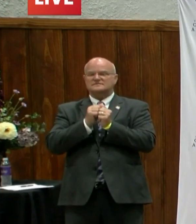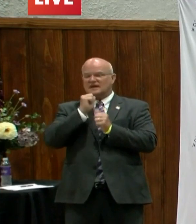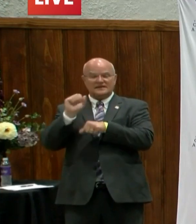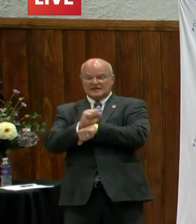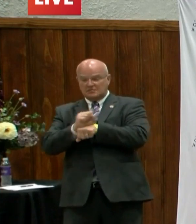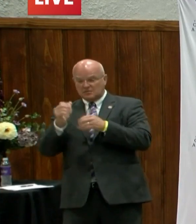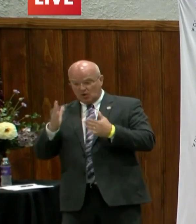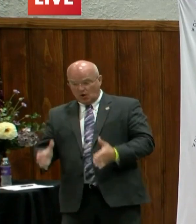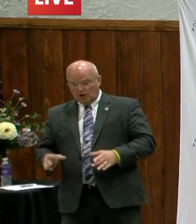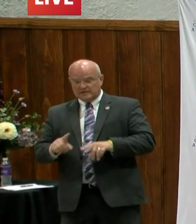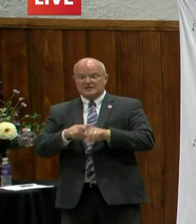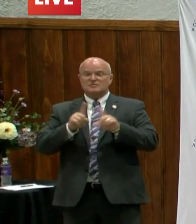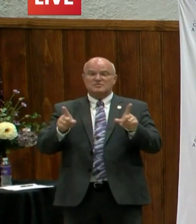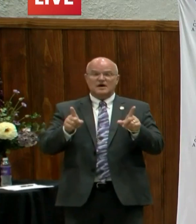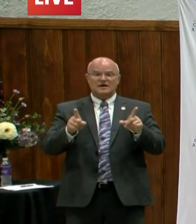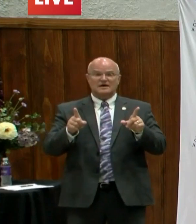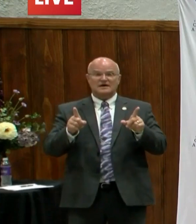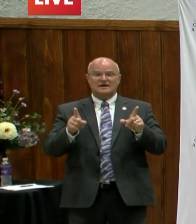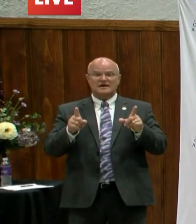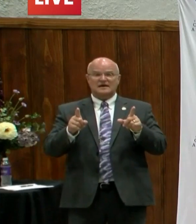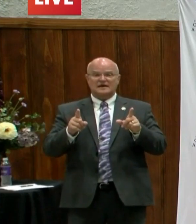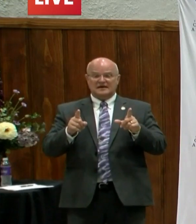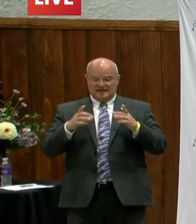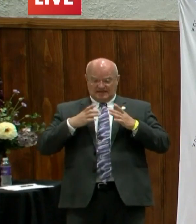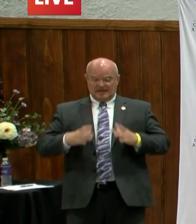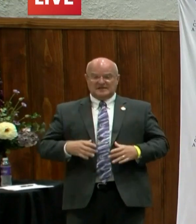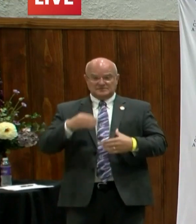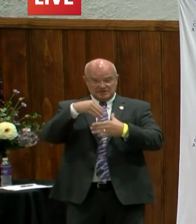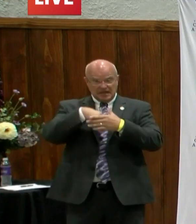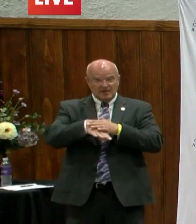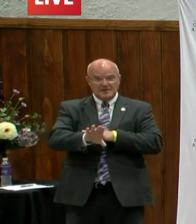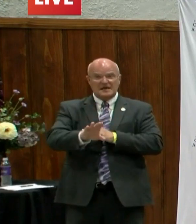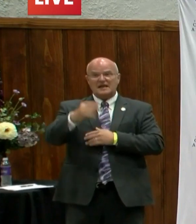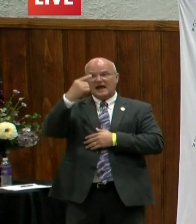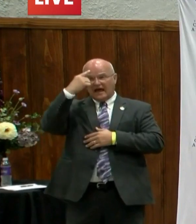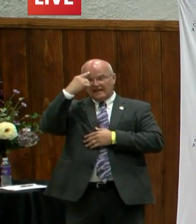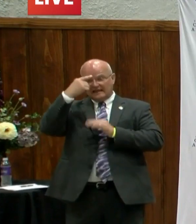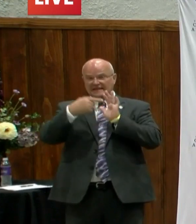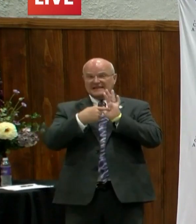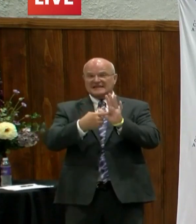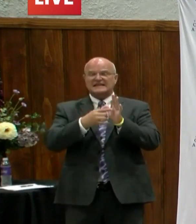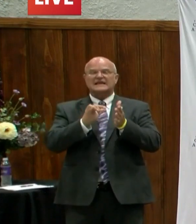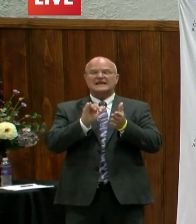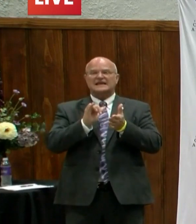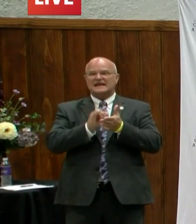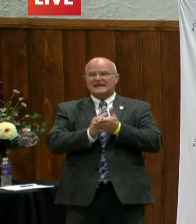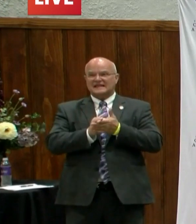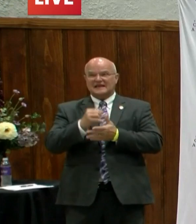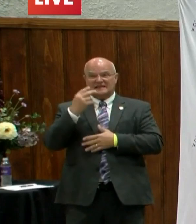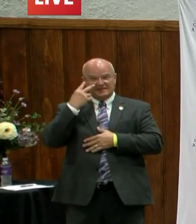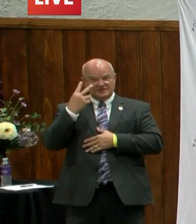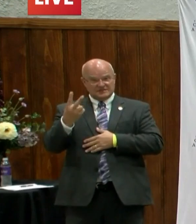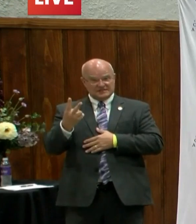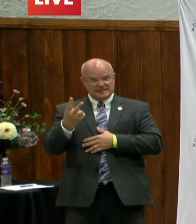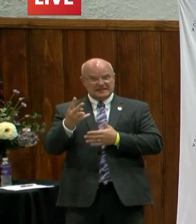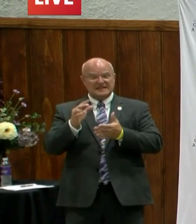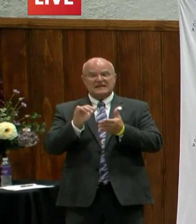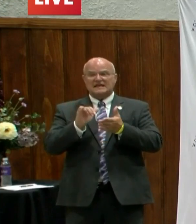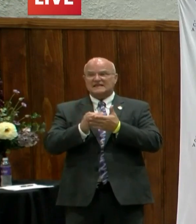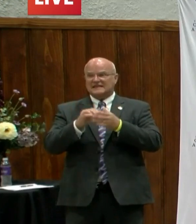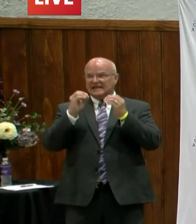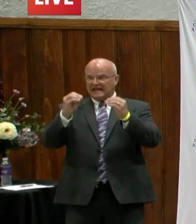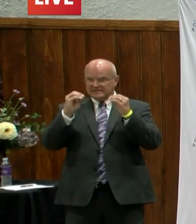not just the employees, but also the patrons and customers, I think that indicates that they're seeing